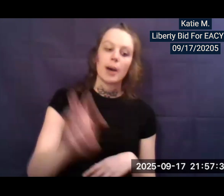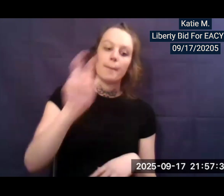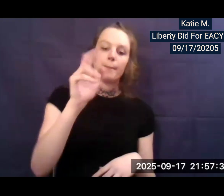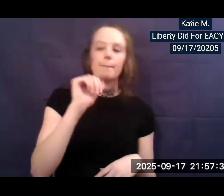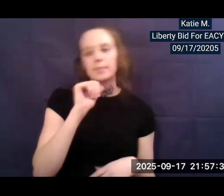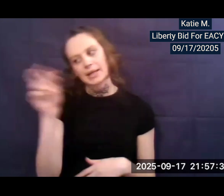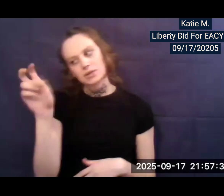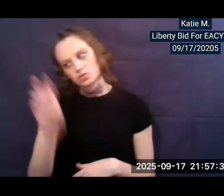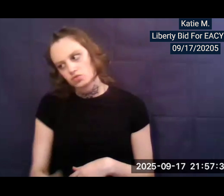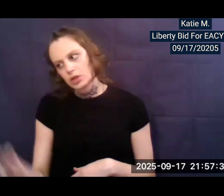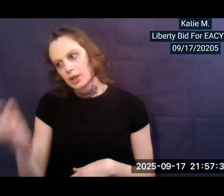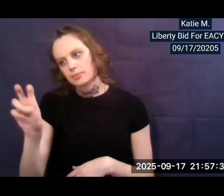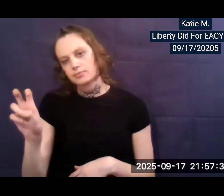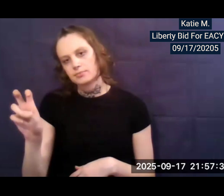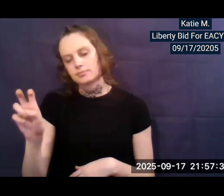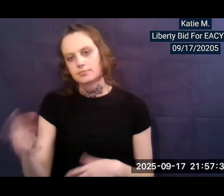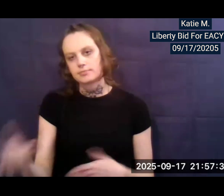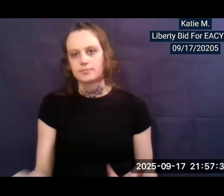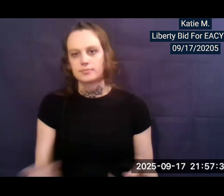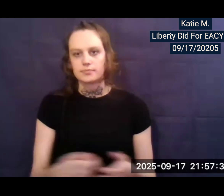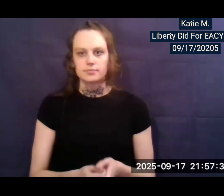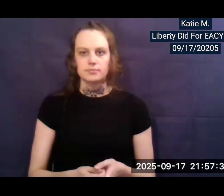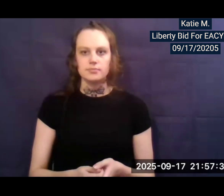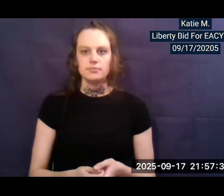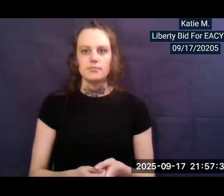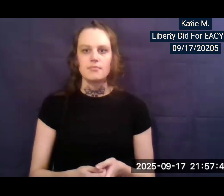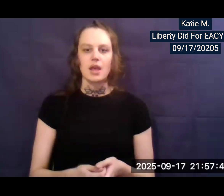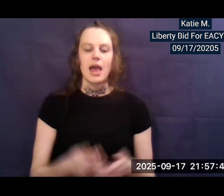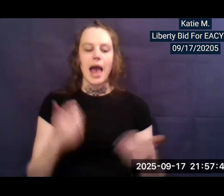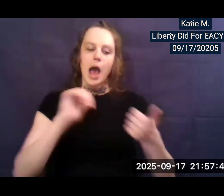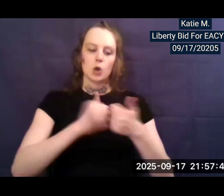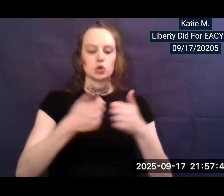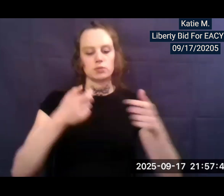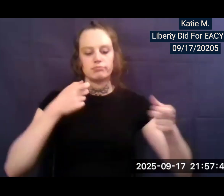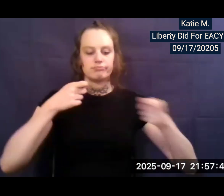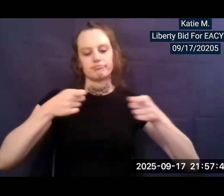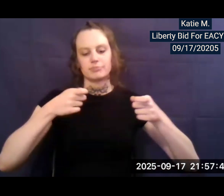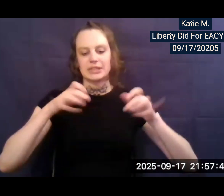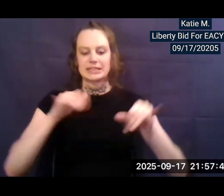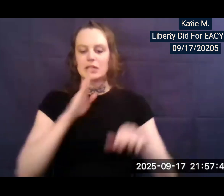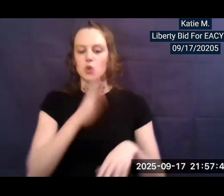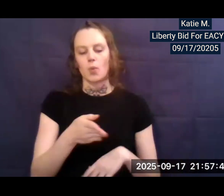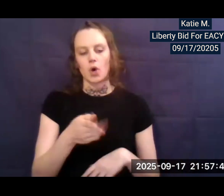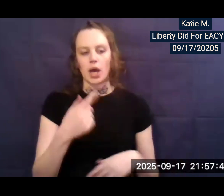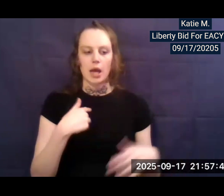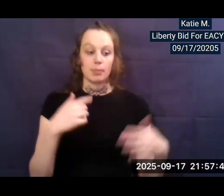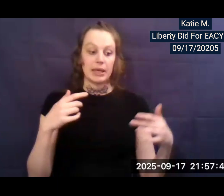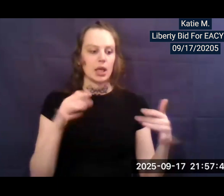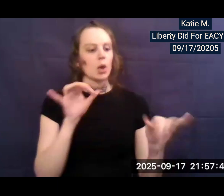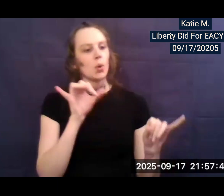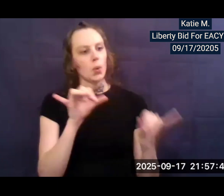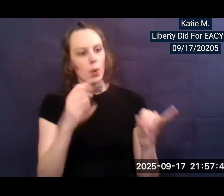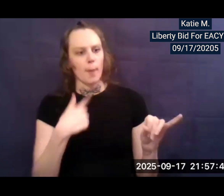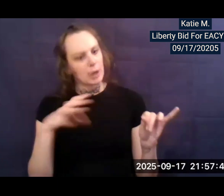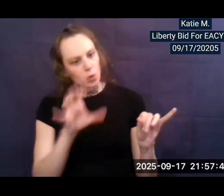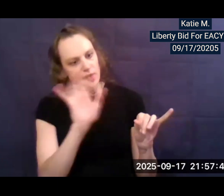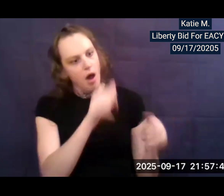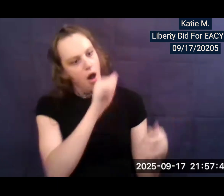like health farms basically. And that those are all the things I tried to do to stay sober. It never worked. I would always try to like 2010 was a